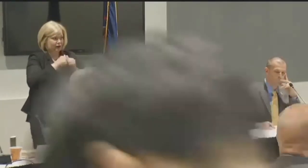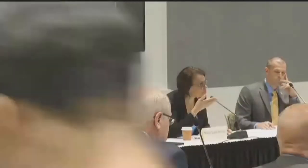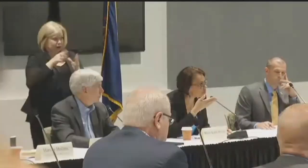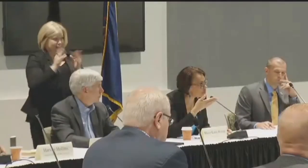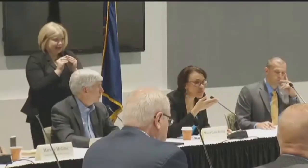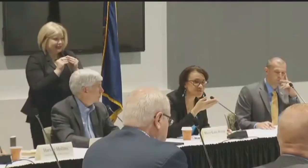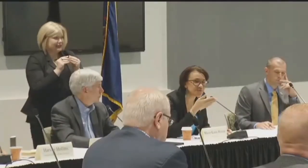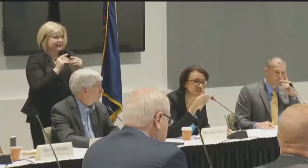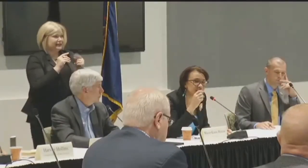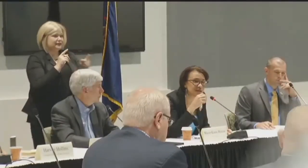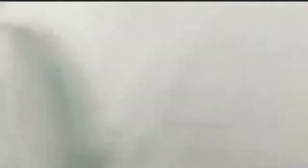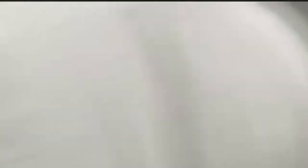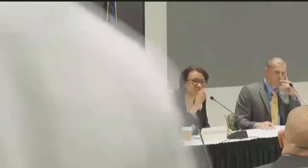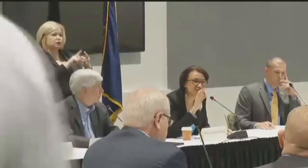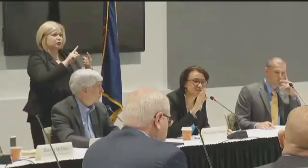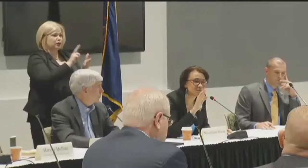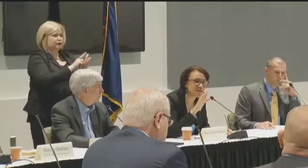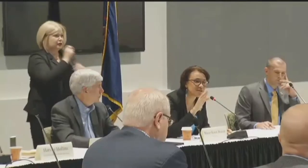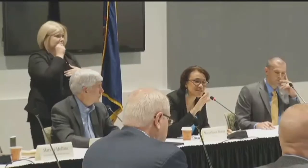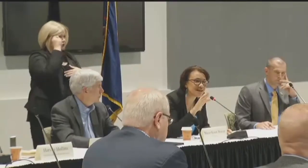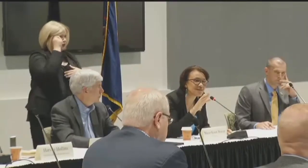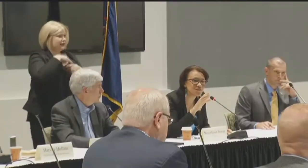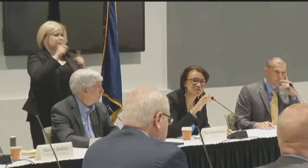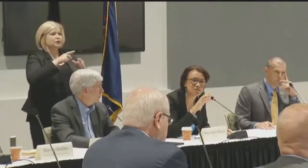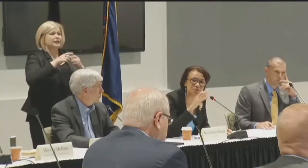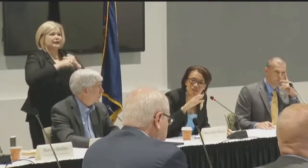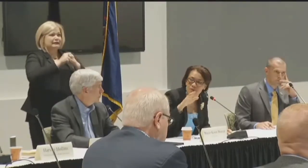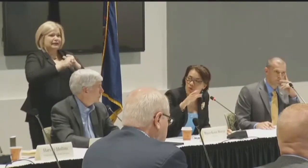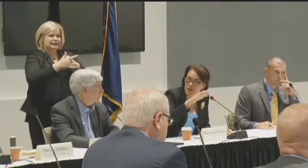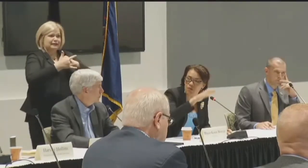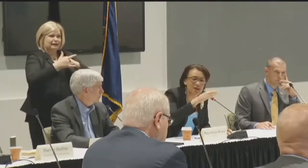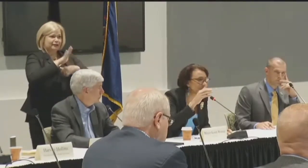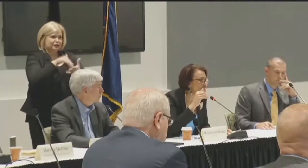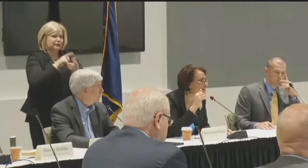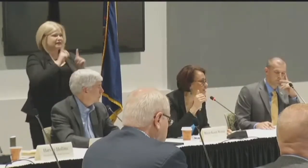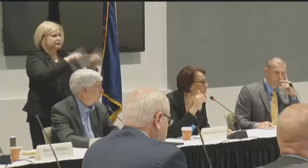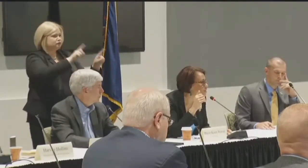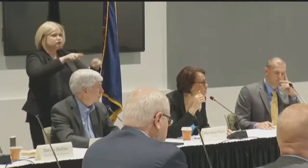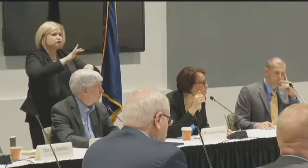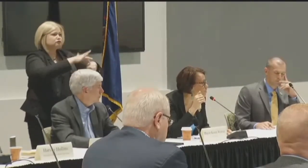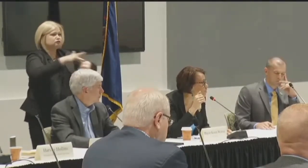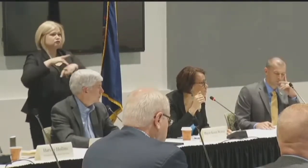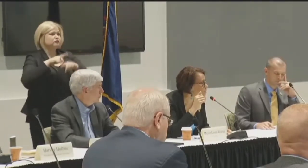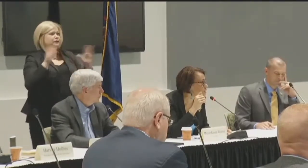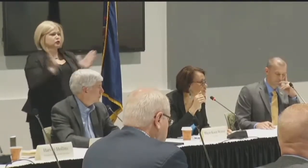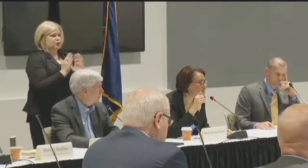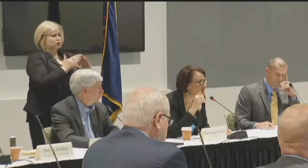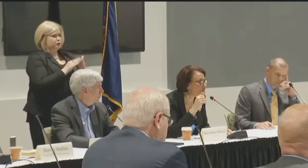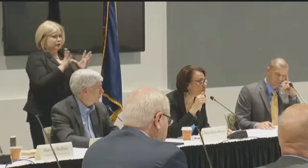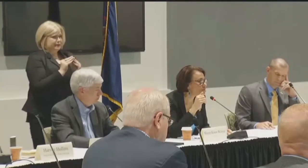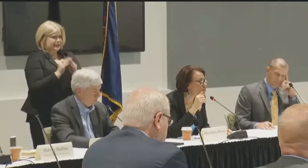We were at Burston yesterday, and I think they were at the Hispanic Technology Center, but they've been going around and having small community